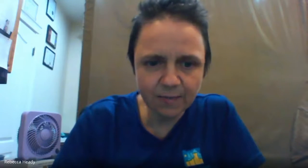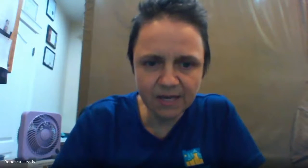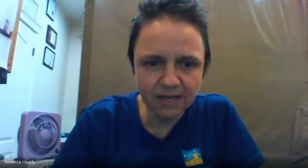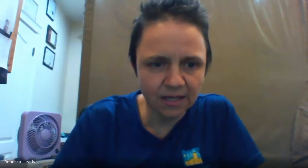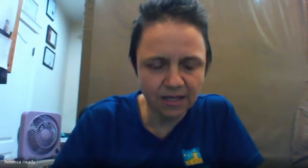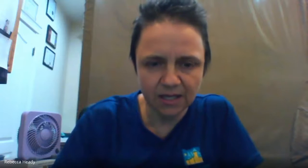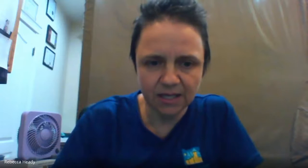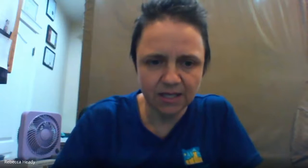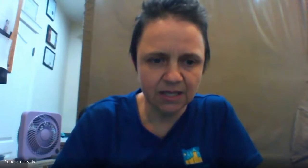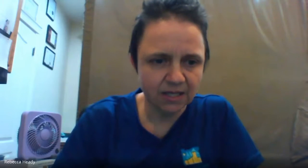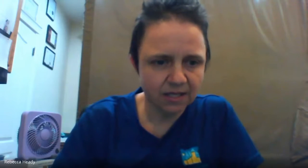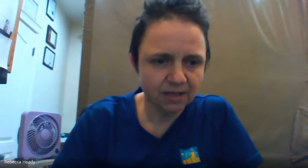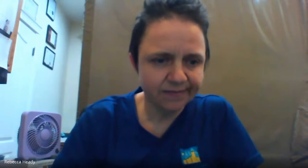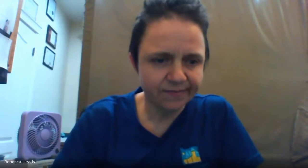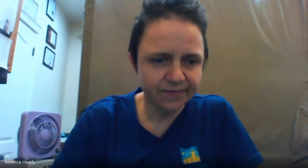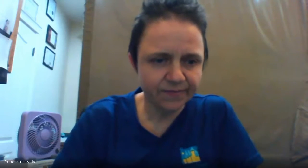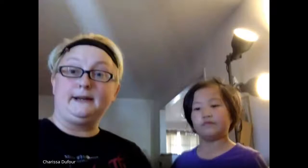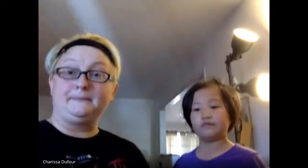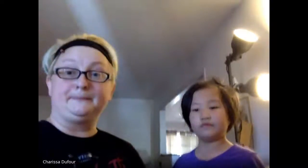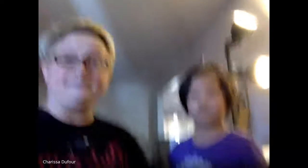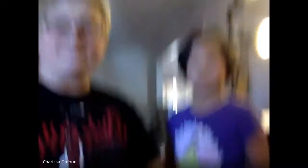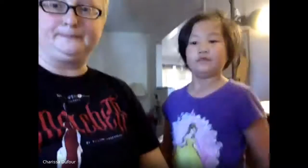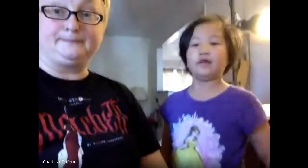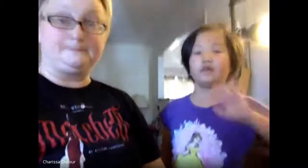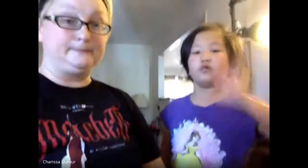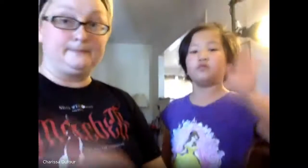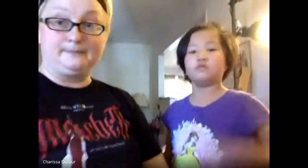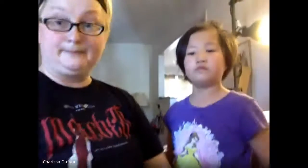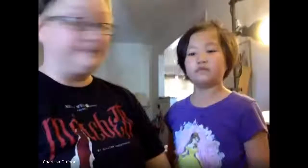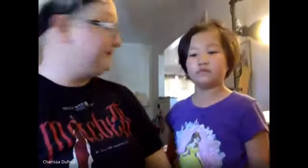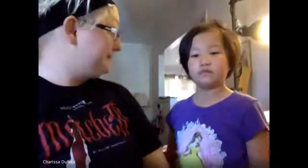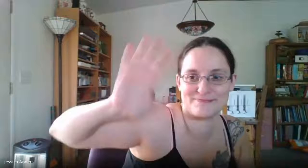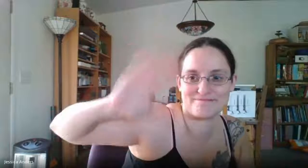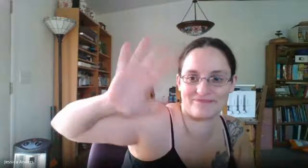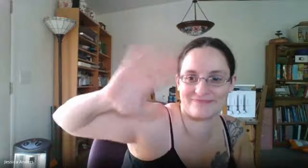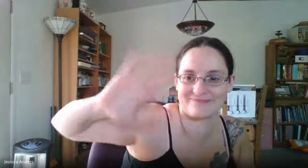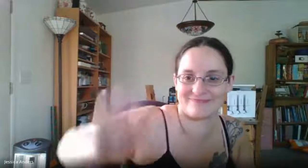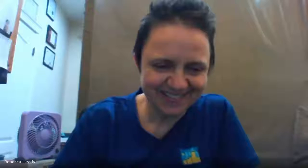Amy. You want to say hi? Hello. Hello. Hello.